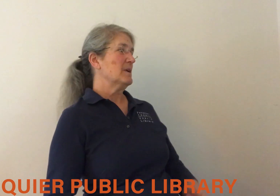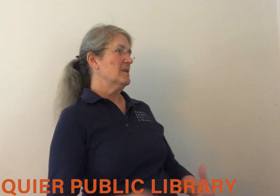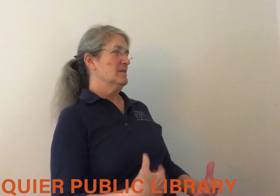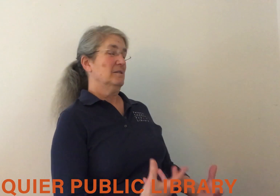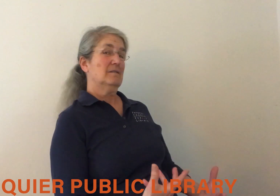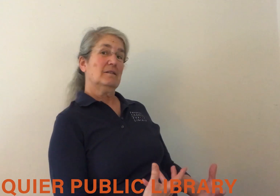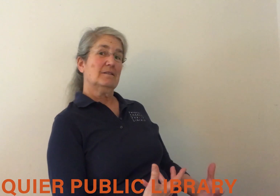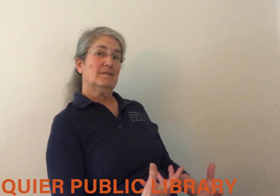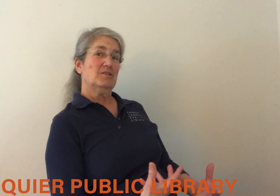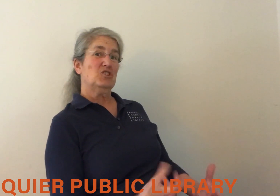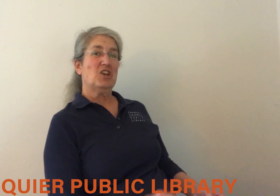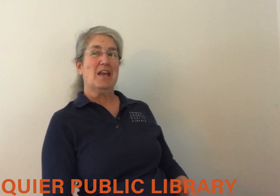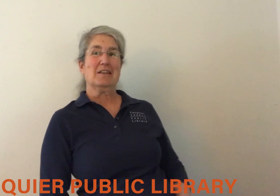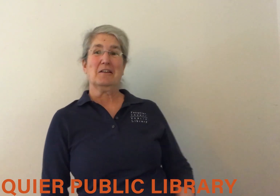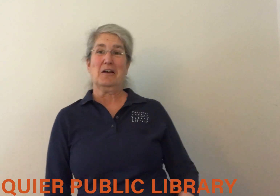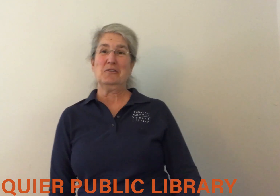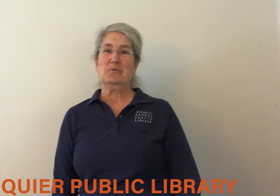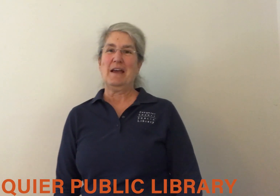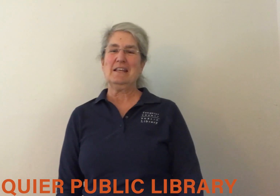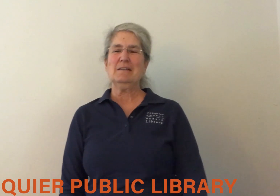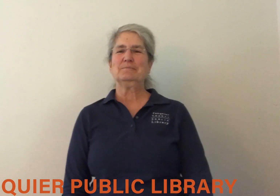be Jane. Are you ready?